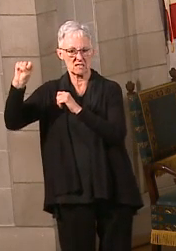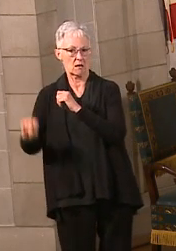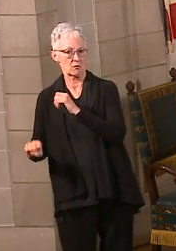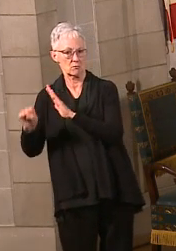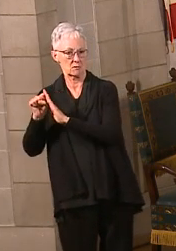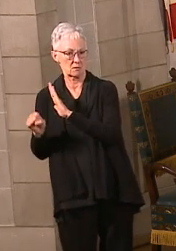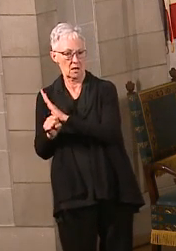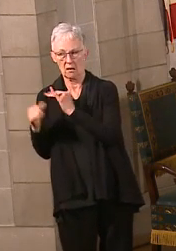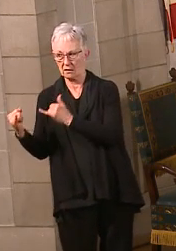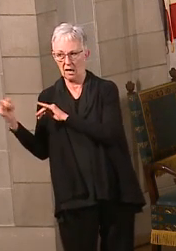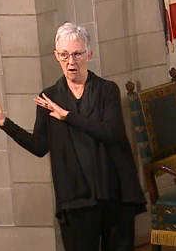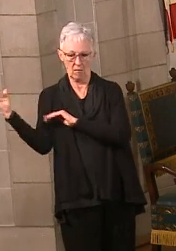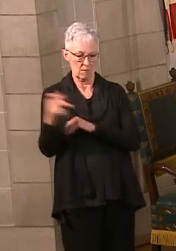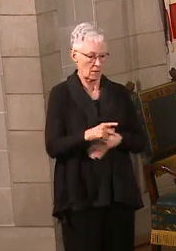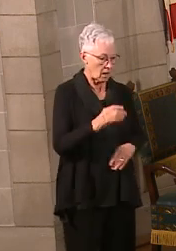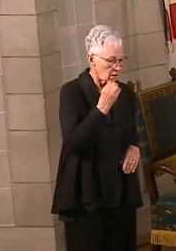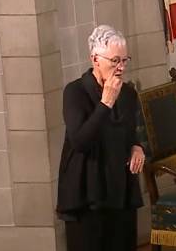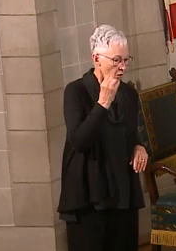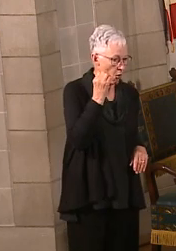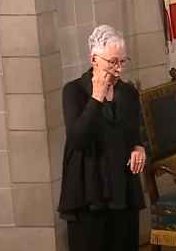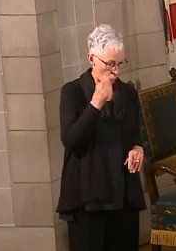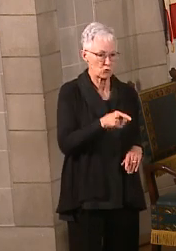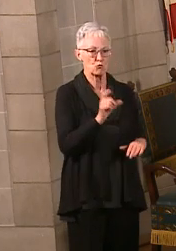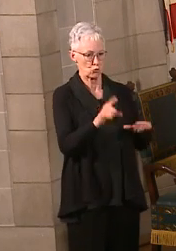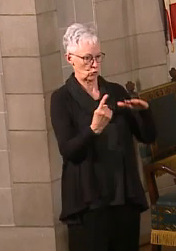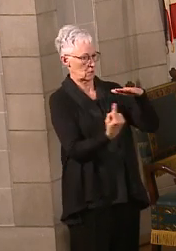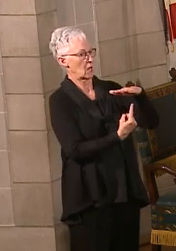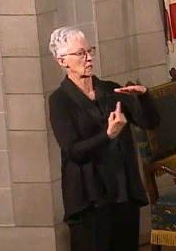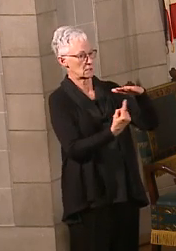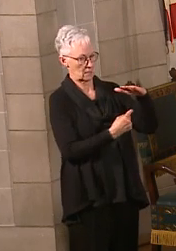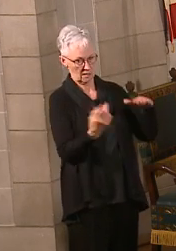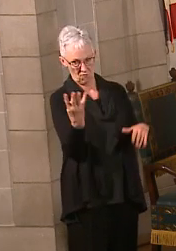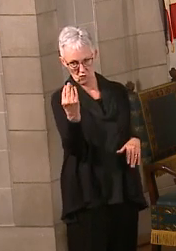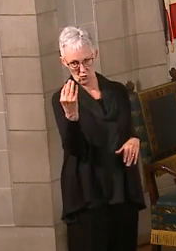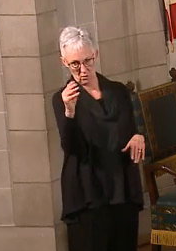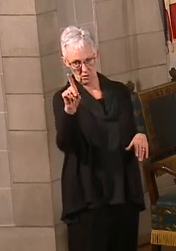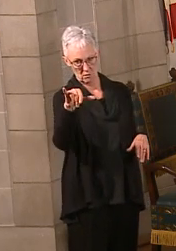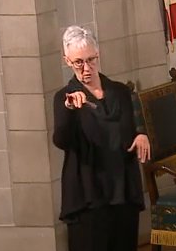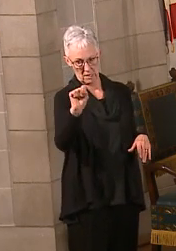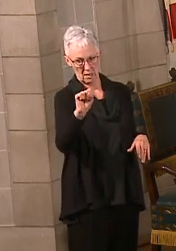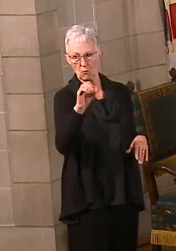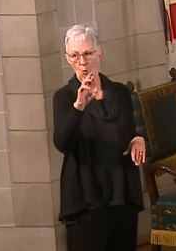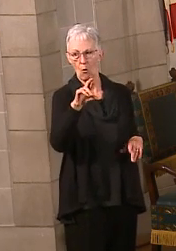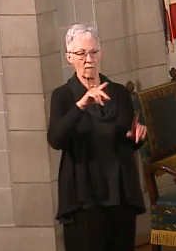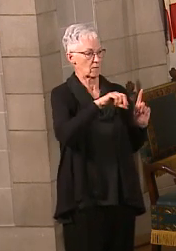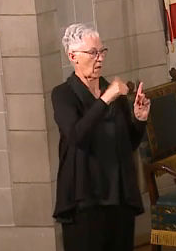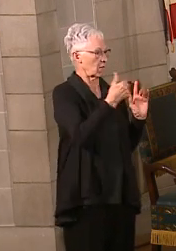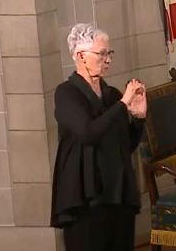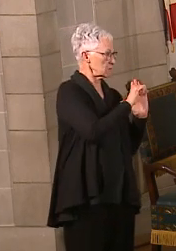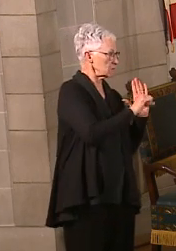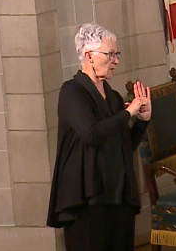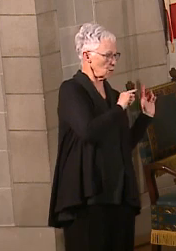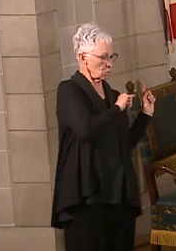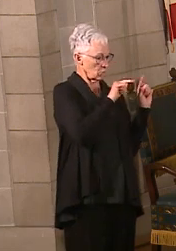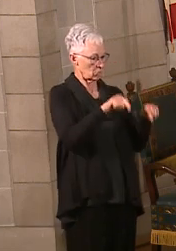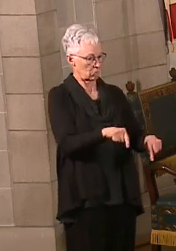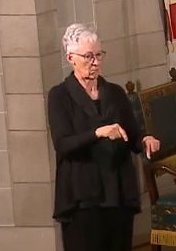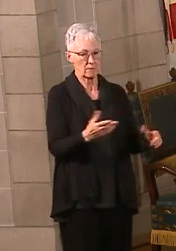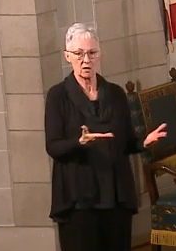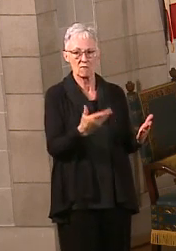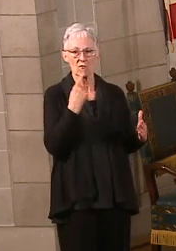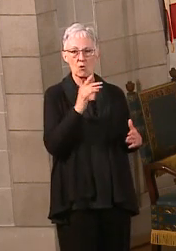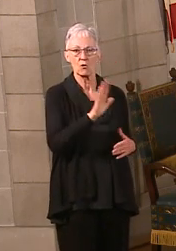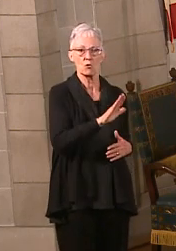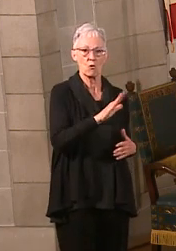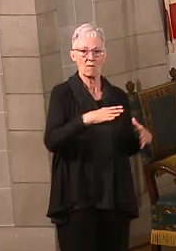weeks. But again, if you're a South Dakotan and you're on the other side of the river, you know, the lake, and you're just coming into the lake to fish, you know,